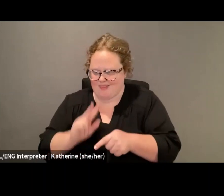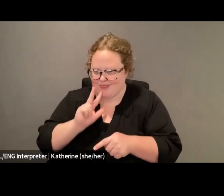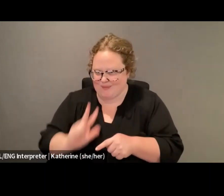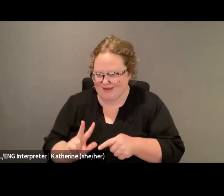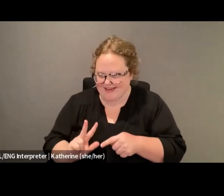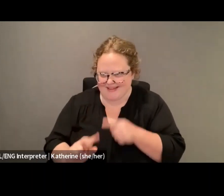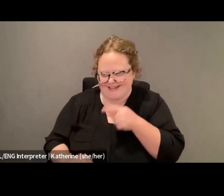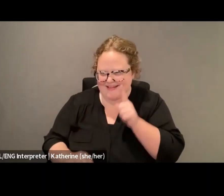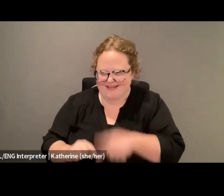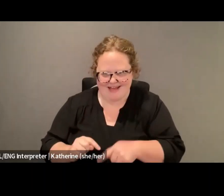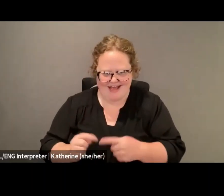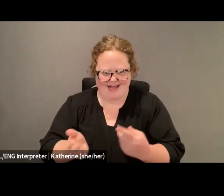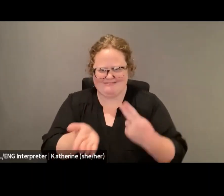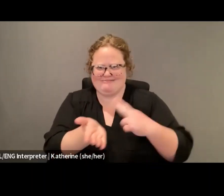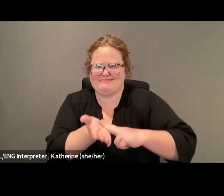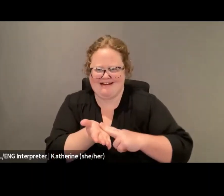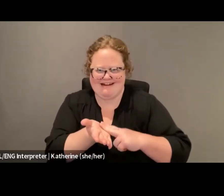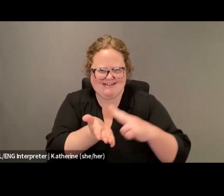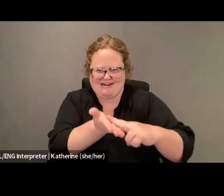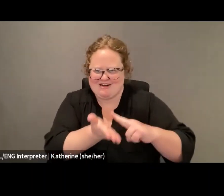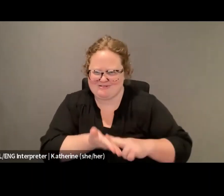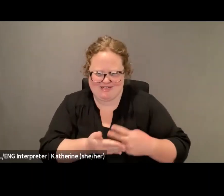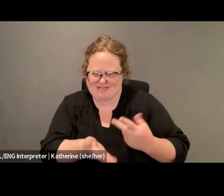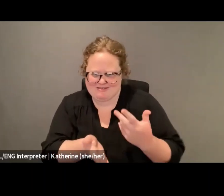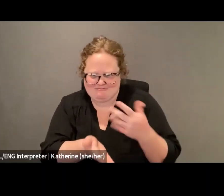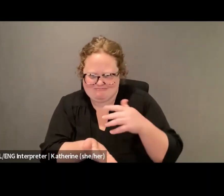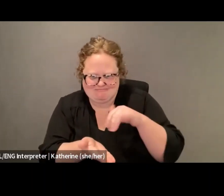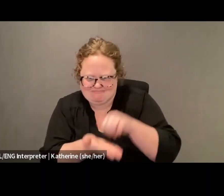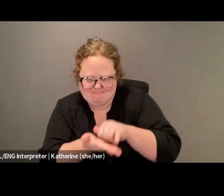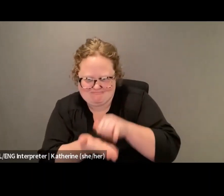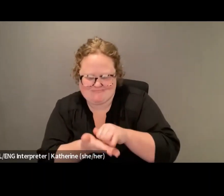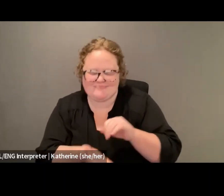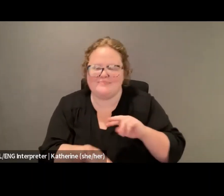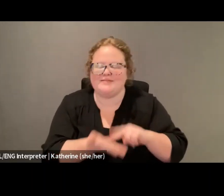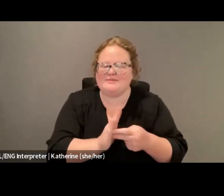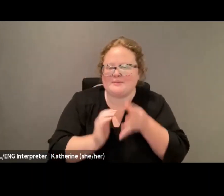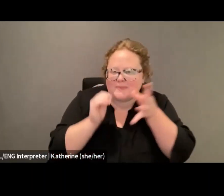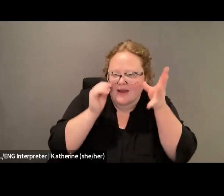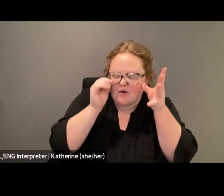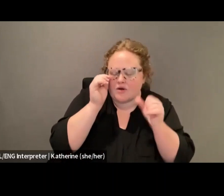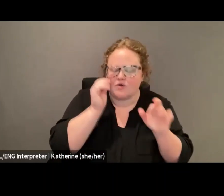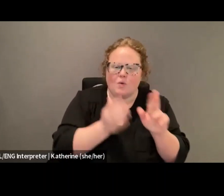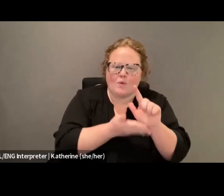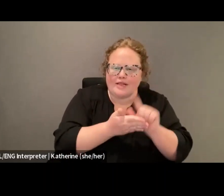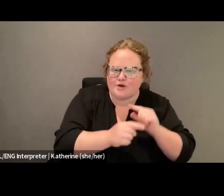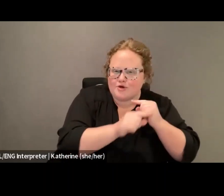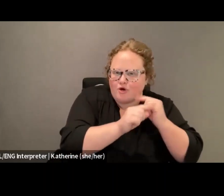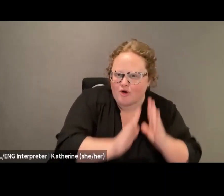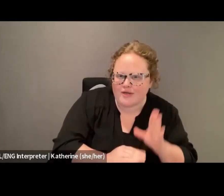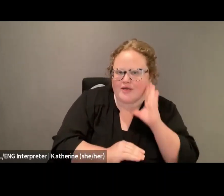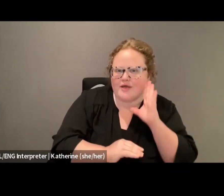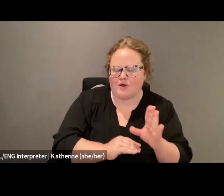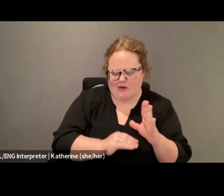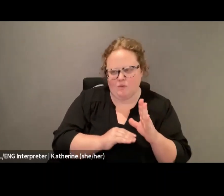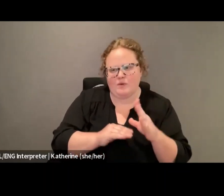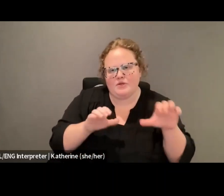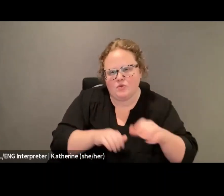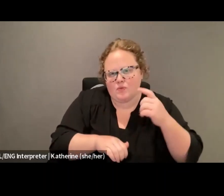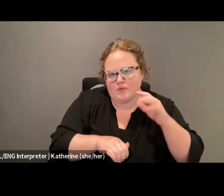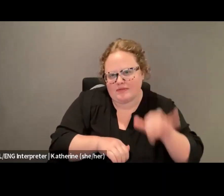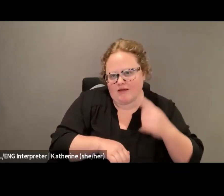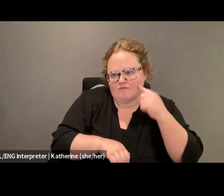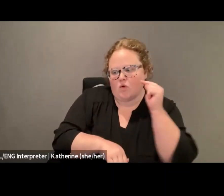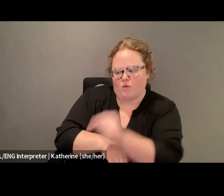into contracts. And so a parent or legal guardian would be performing those decisions on their behalf, choosing who to hire, that kind of